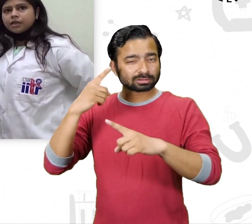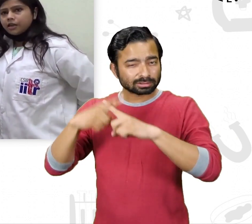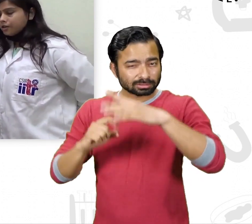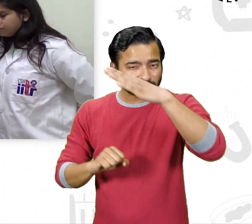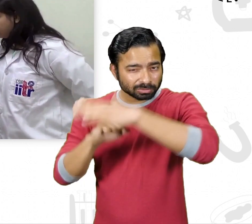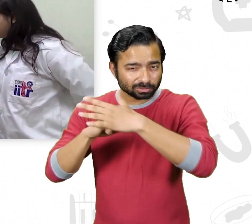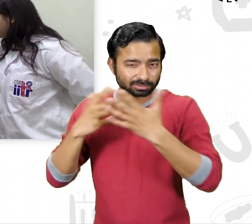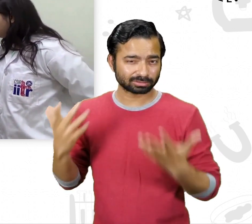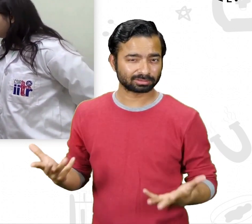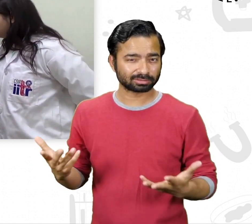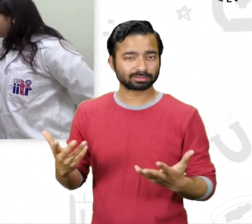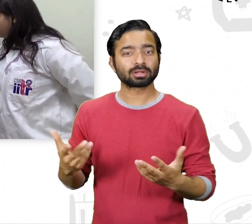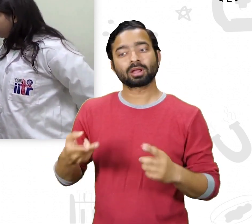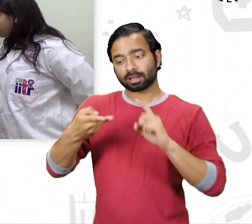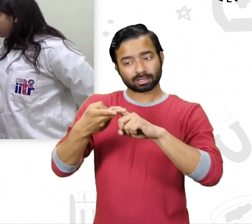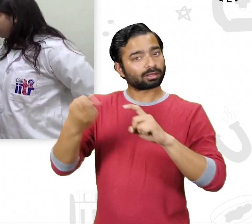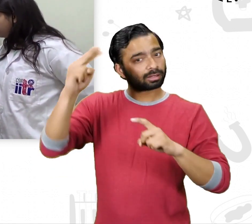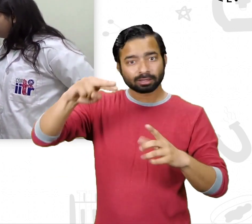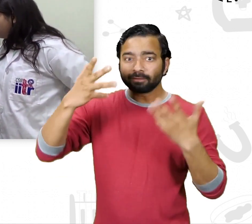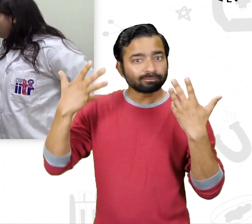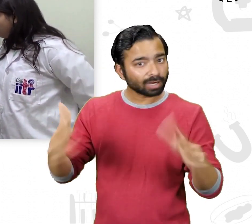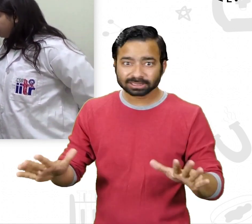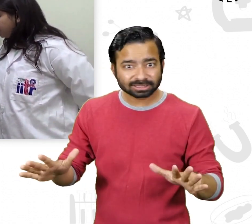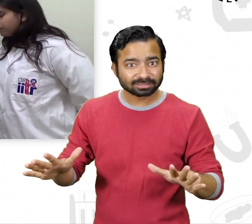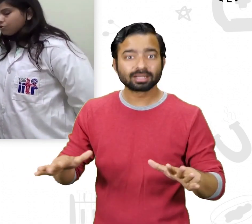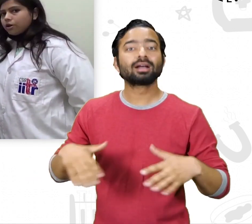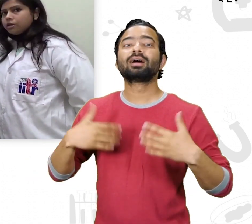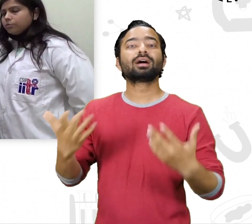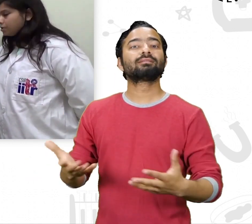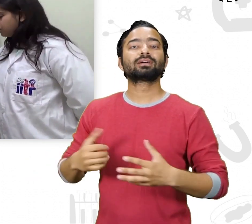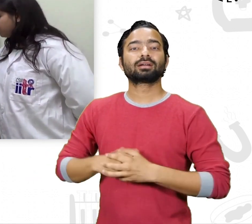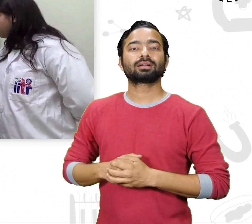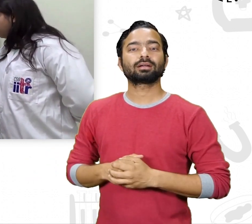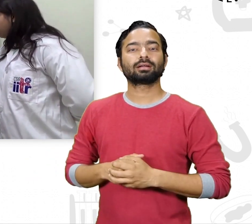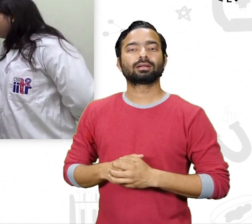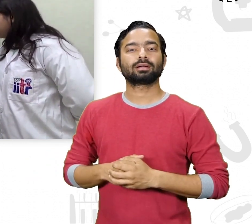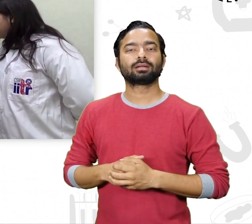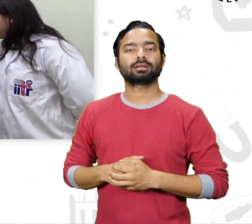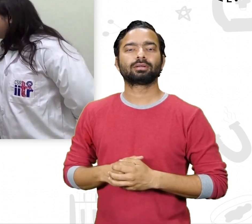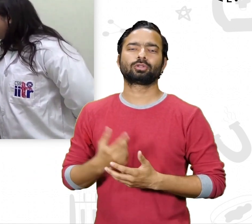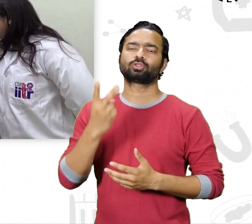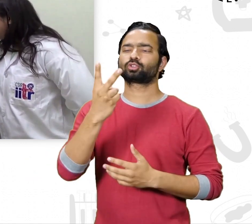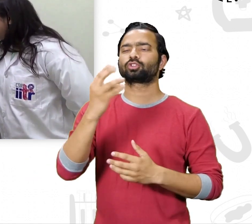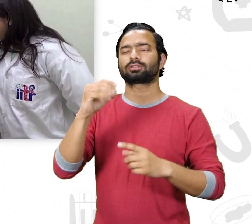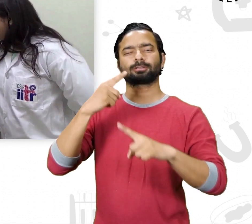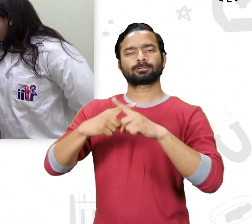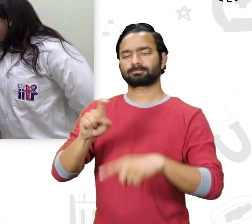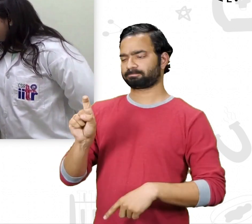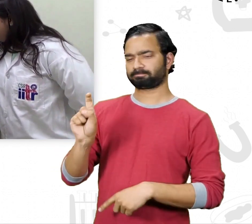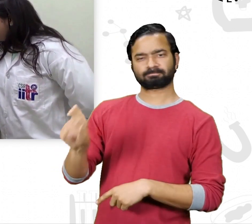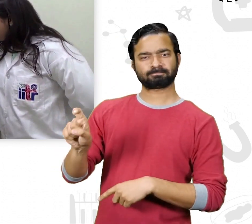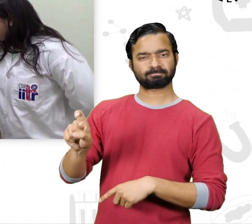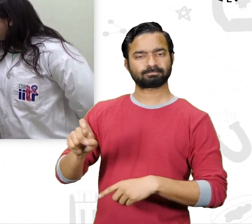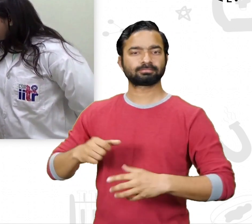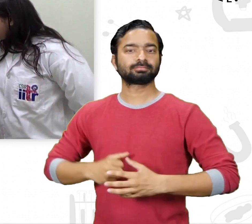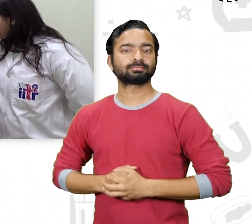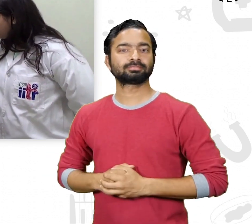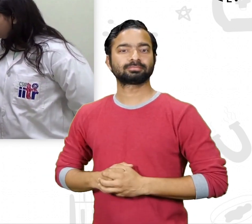the 10x, 20x, 40x oil immersion, 40x water immersion,